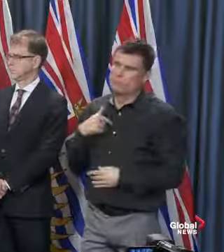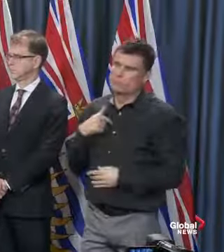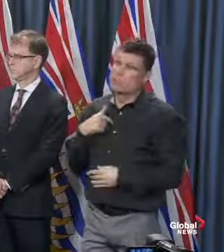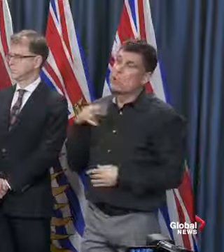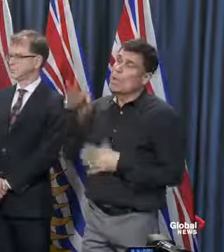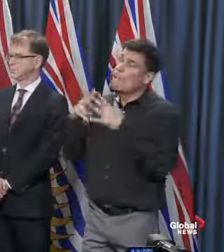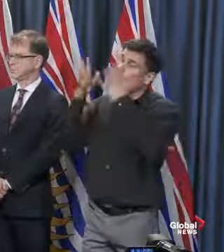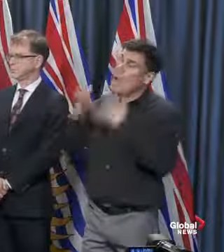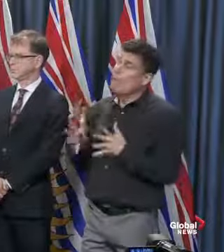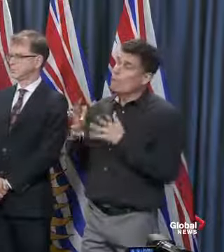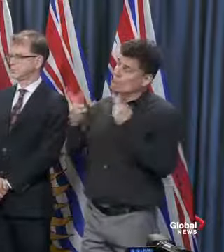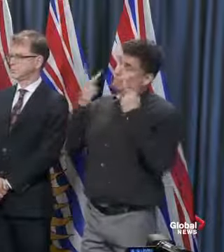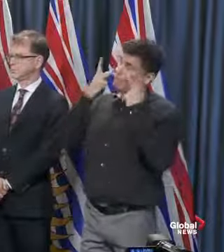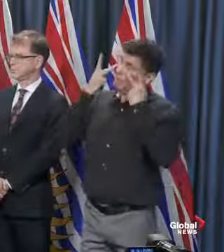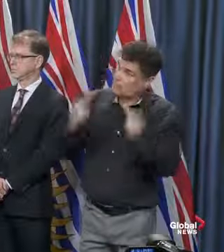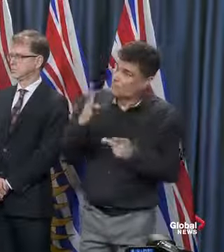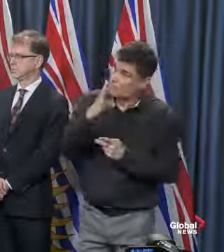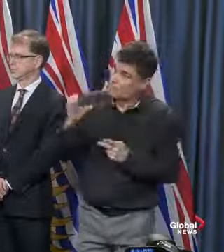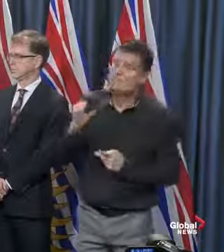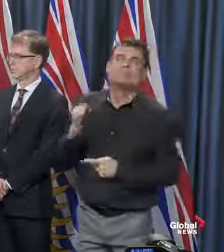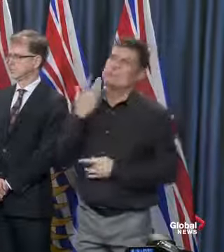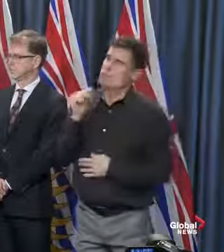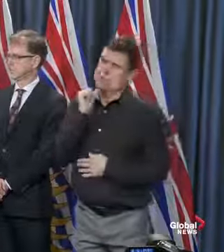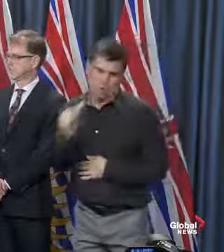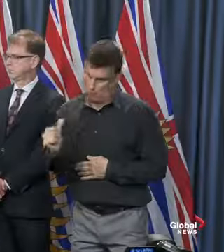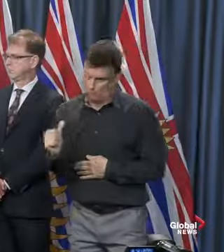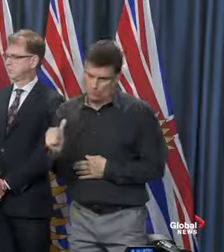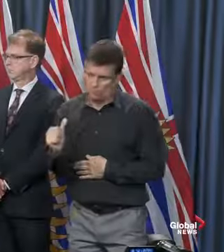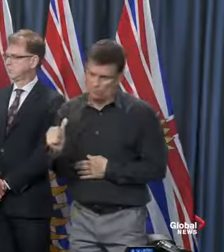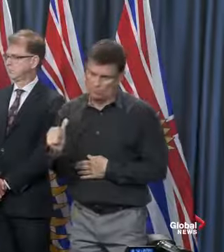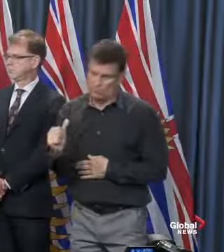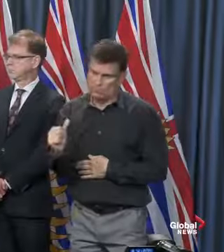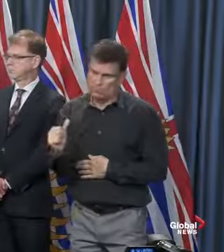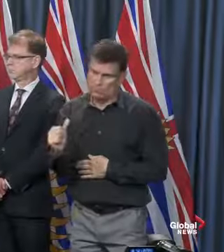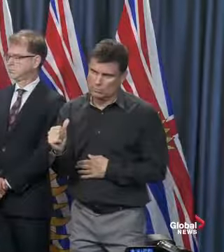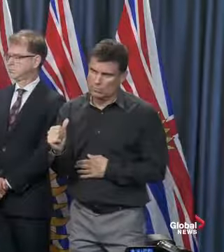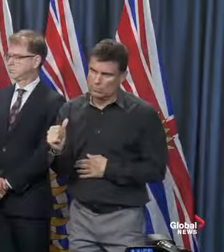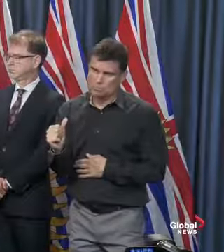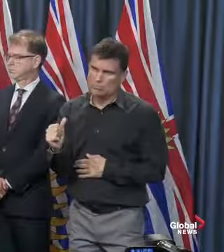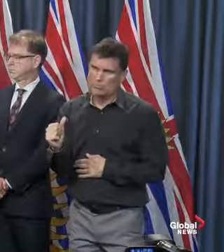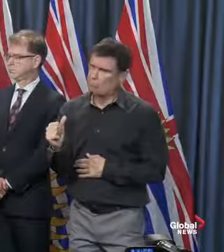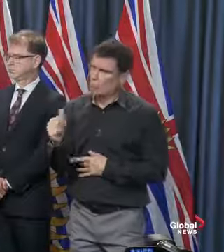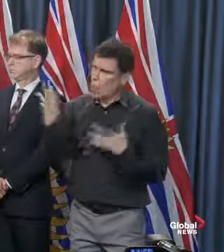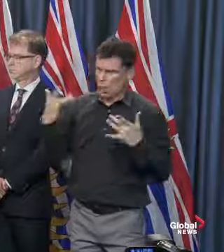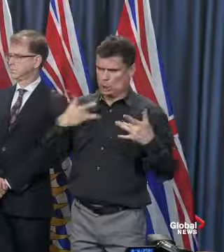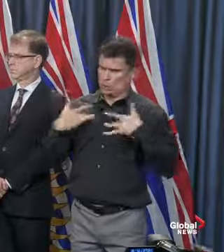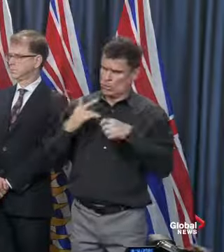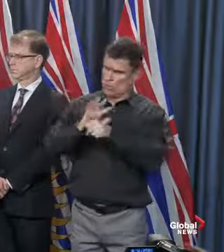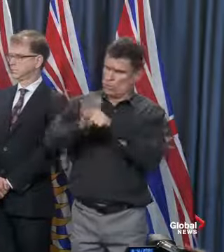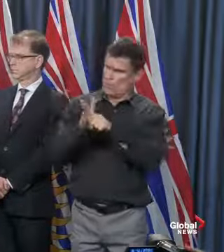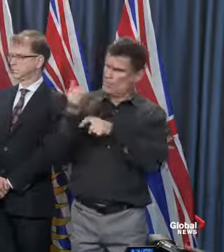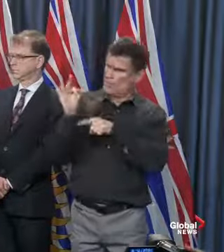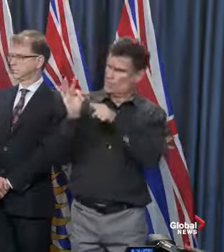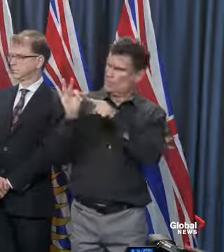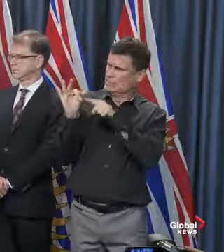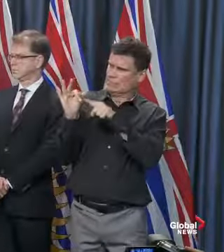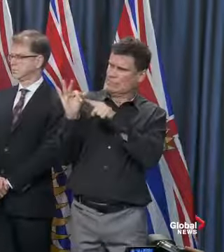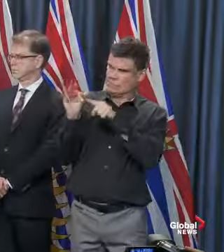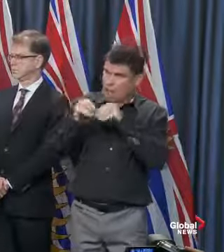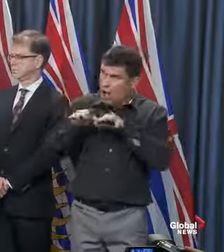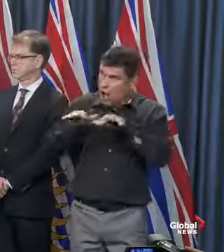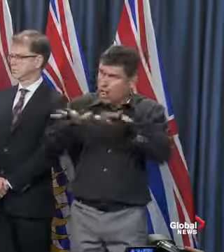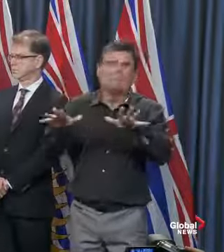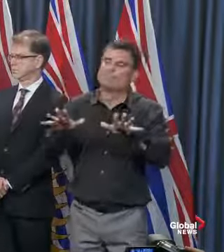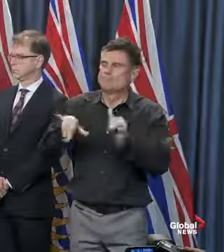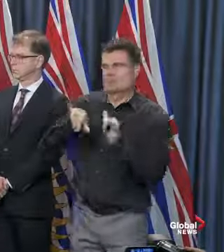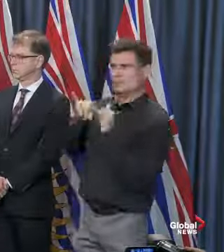might put people here at risk of COVID-19. So we can make the requirement that anybody who comes in